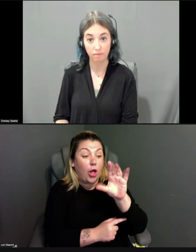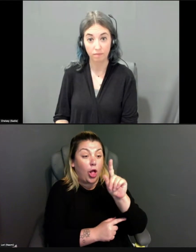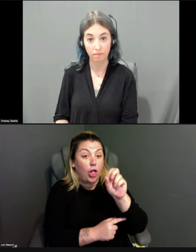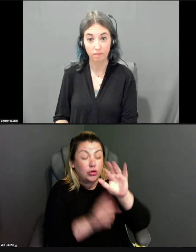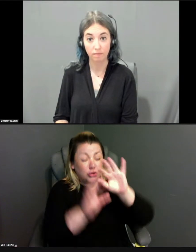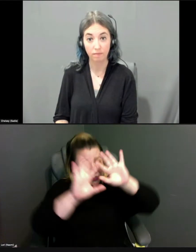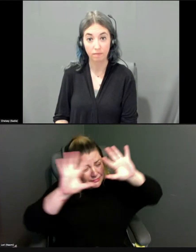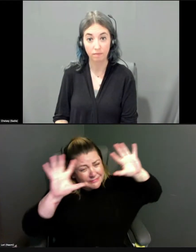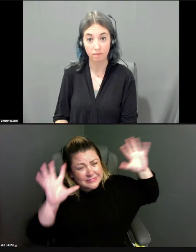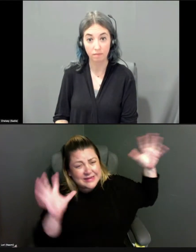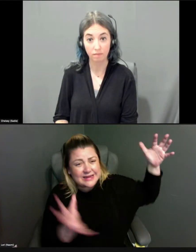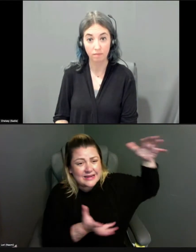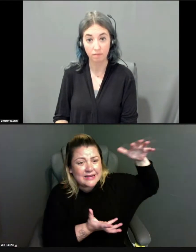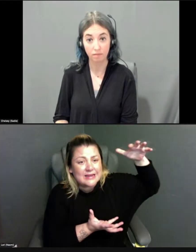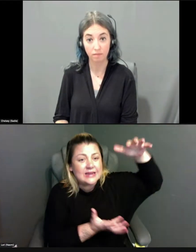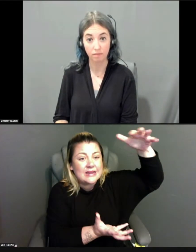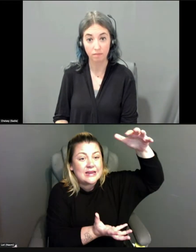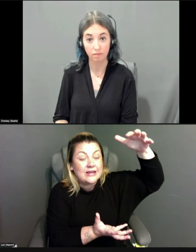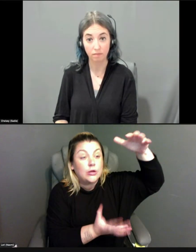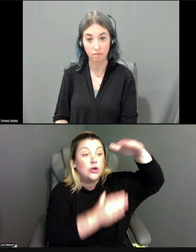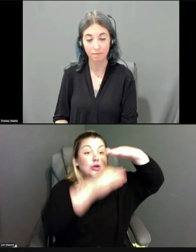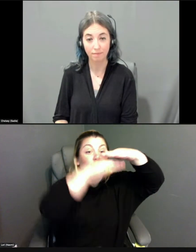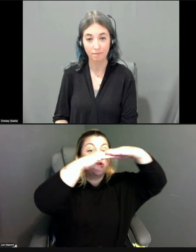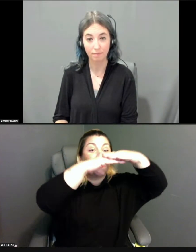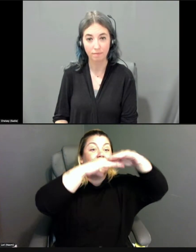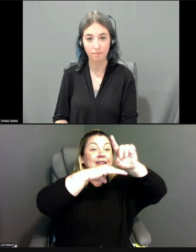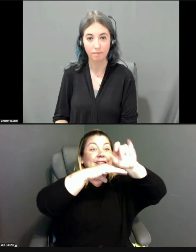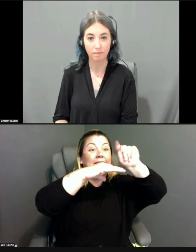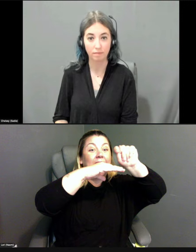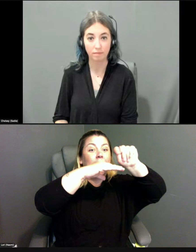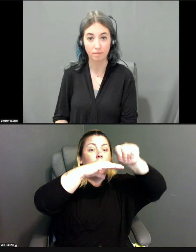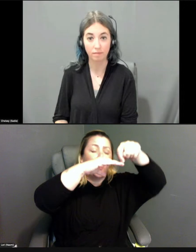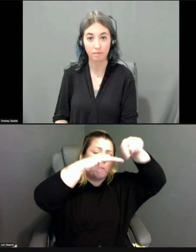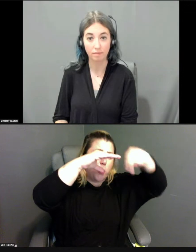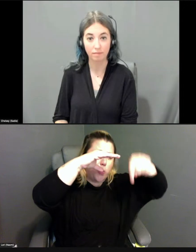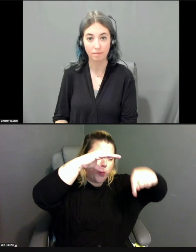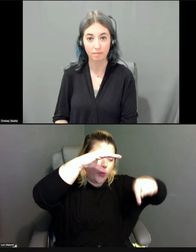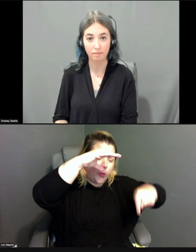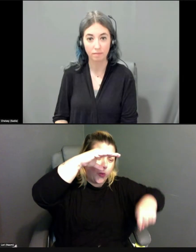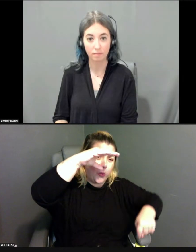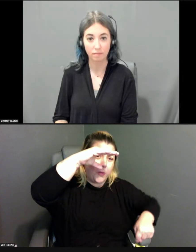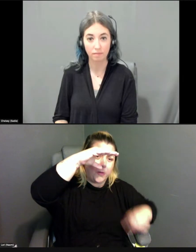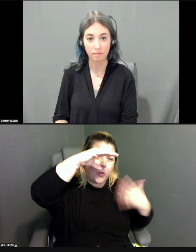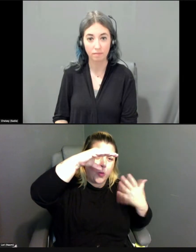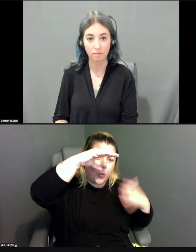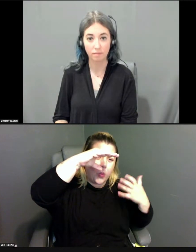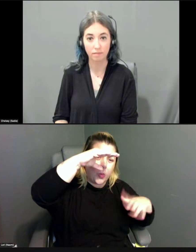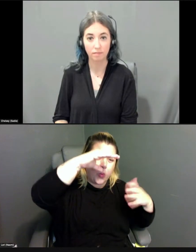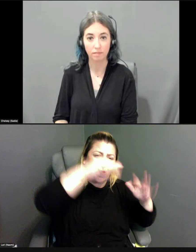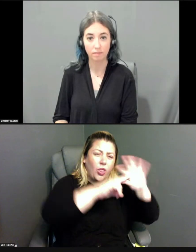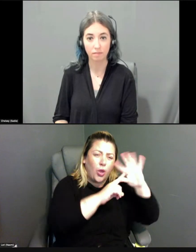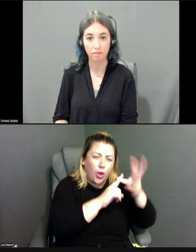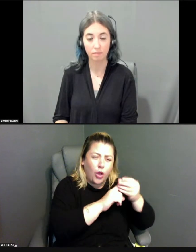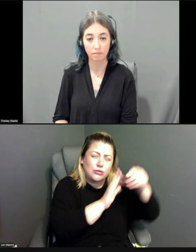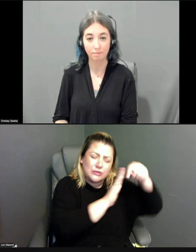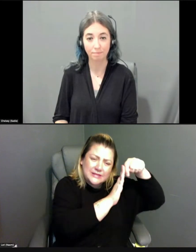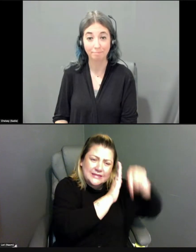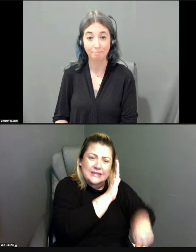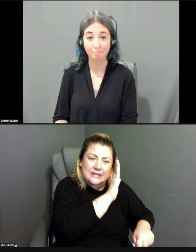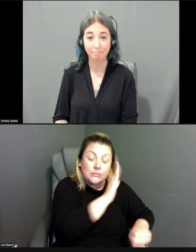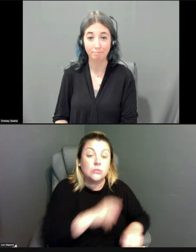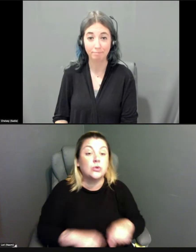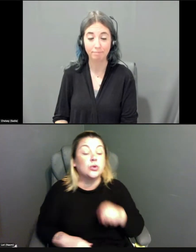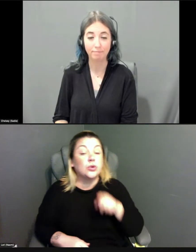thing. It's not just diets. And so in order to be able to recognize the impact of